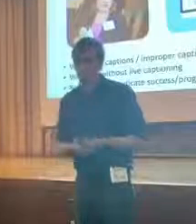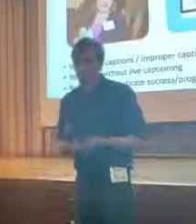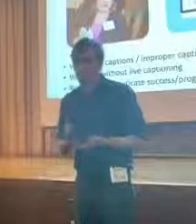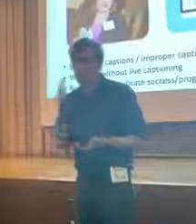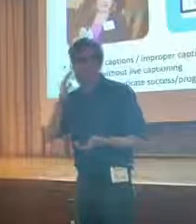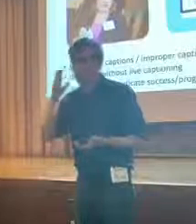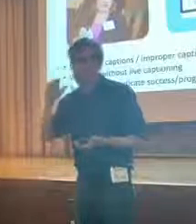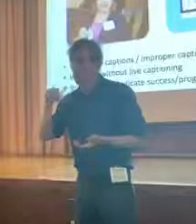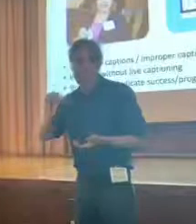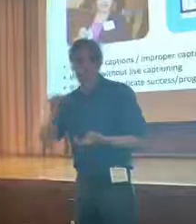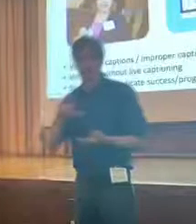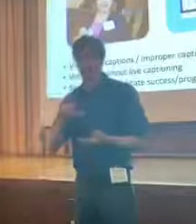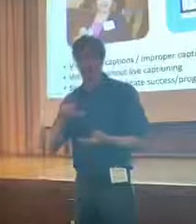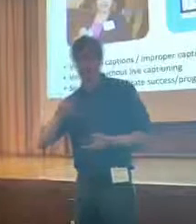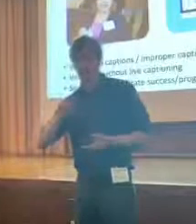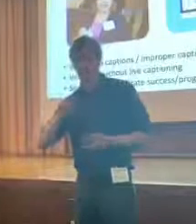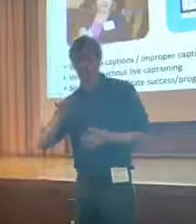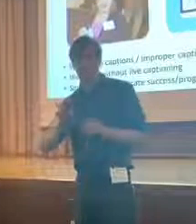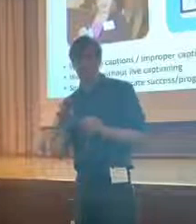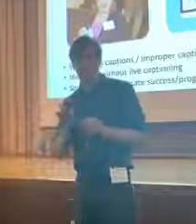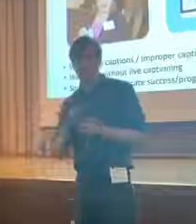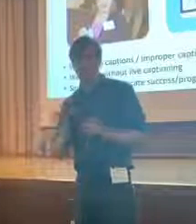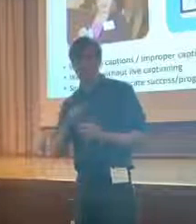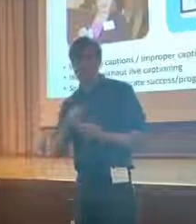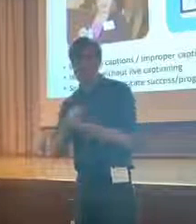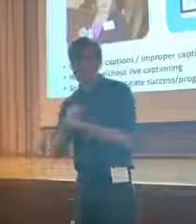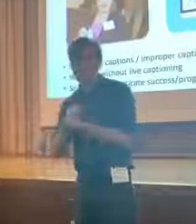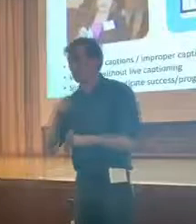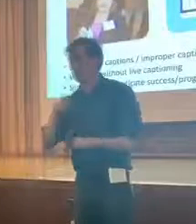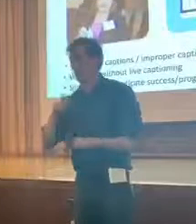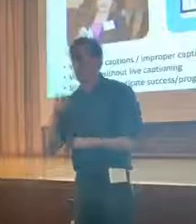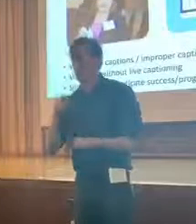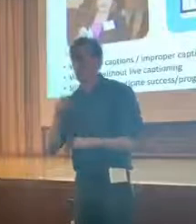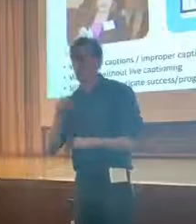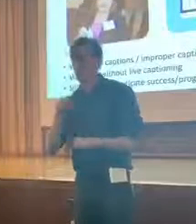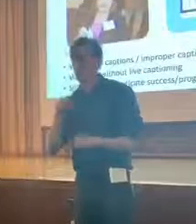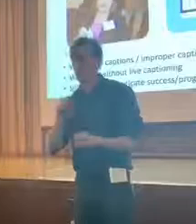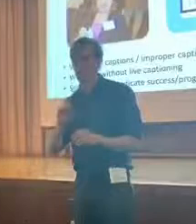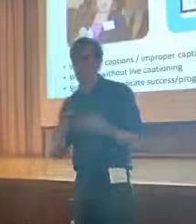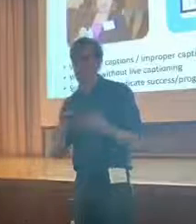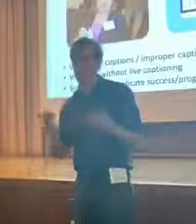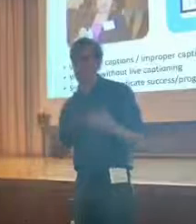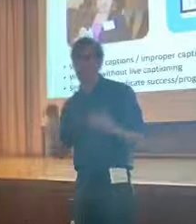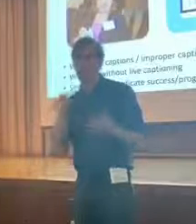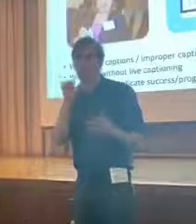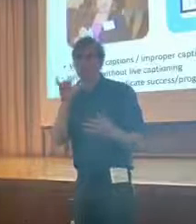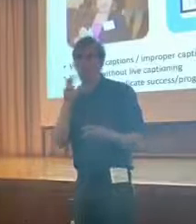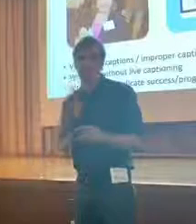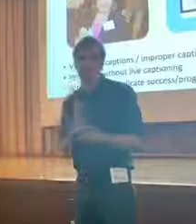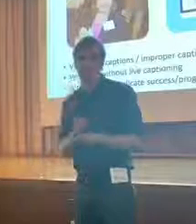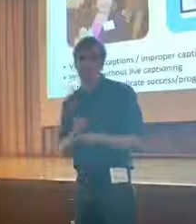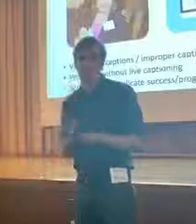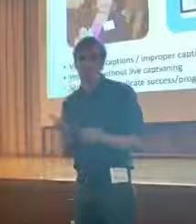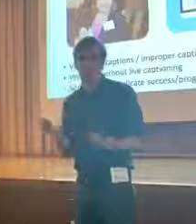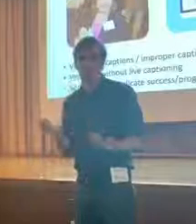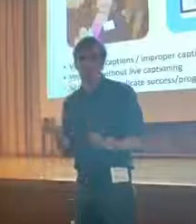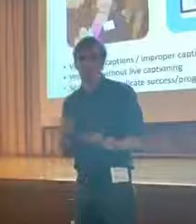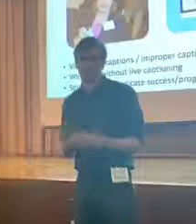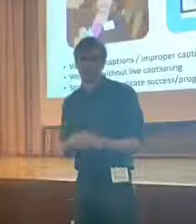is something that is not that hard to do anymore. So think about if sound equates